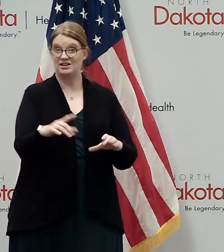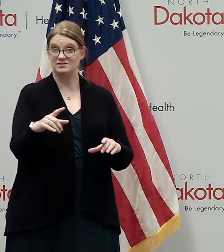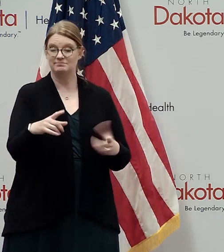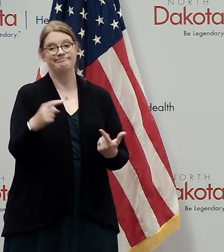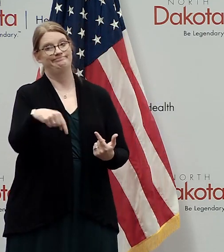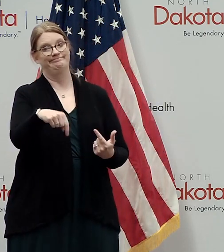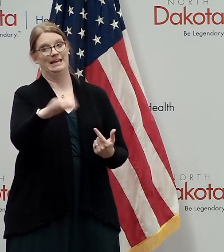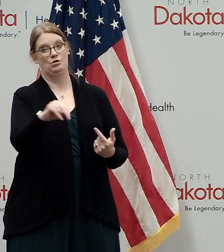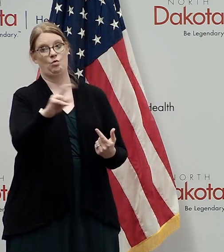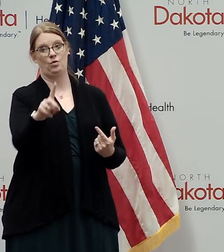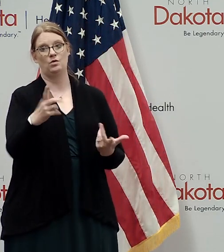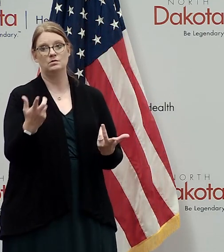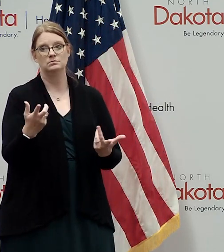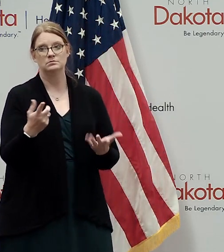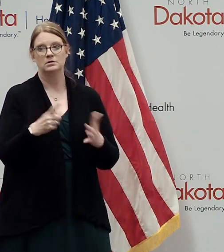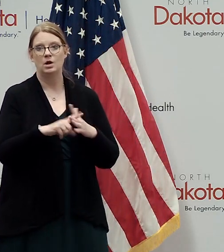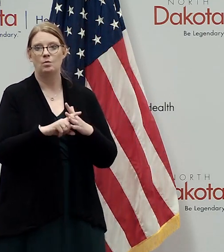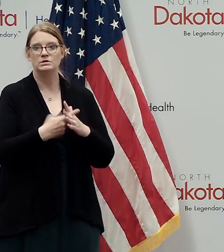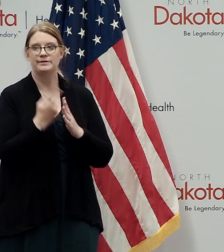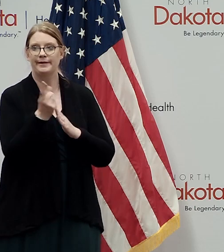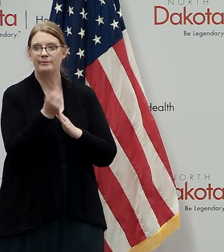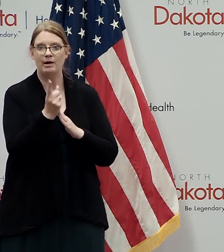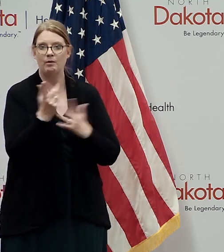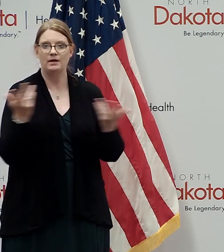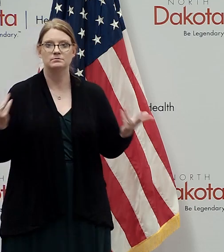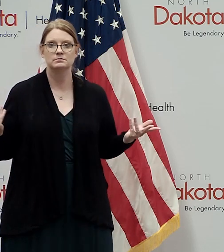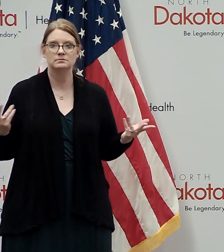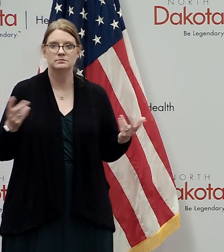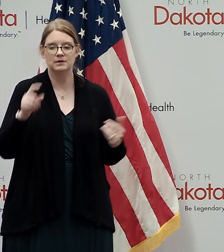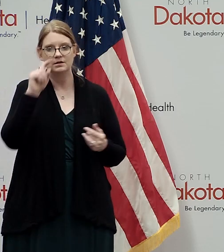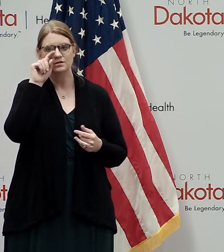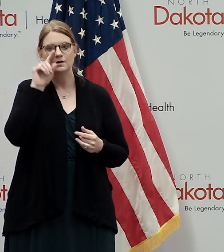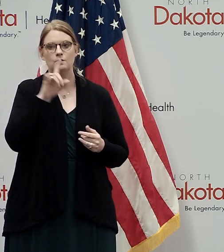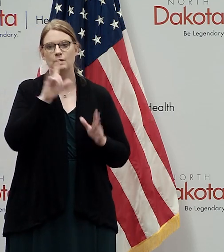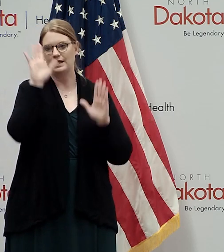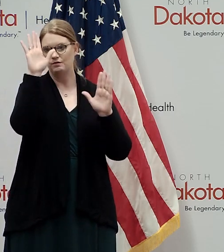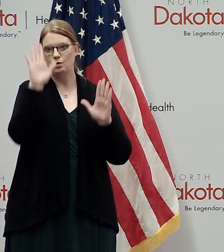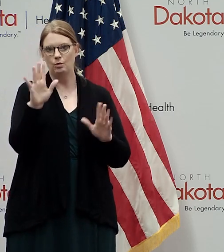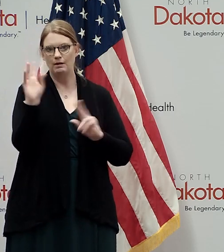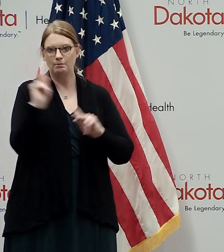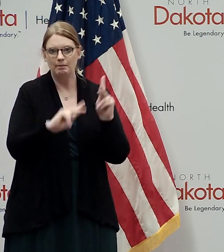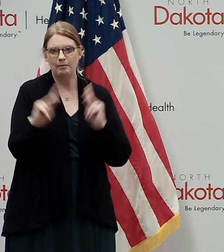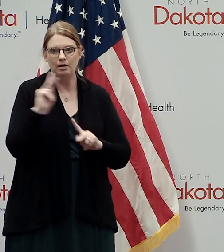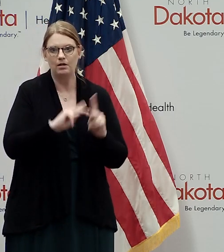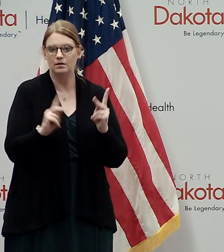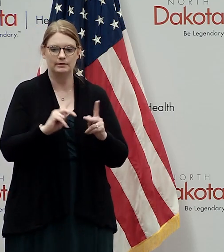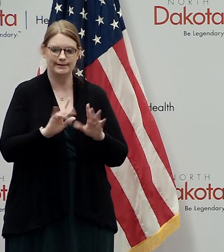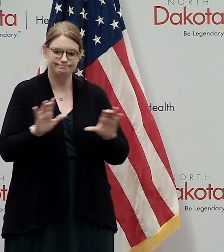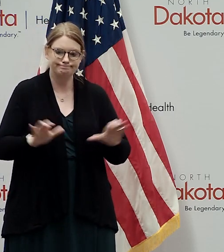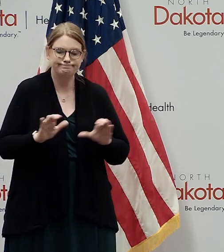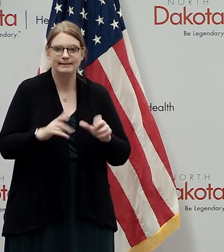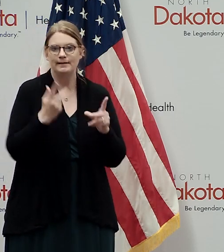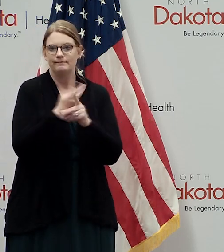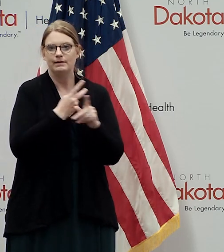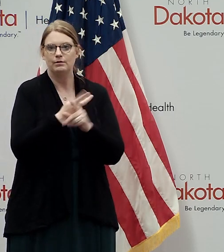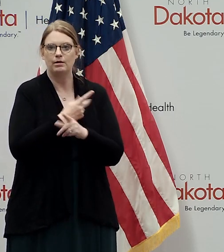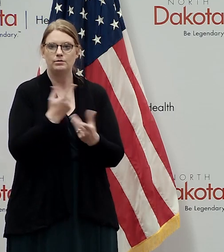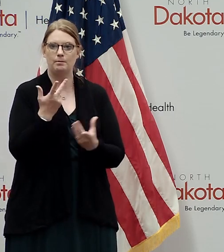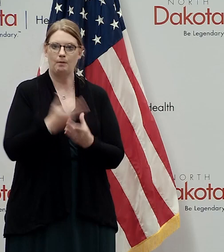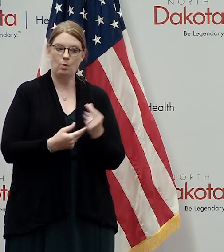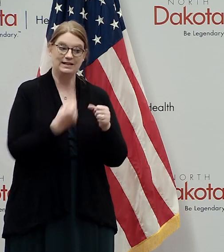got the best chance of figuring it out because we're starting with a great spot and we got great people, and we're gonna get after it and figure out a way to do